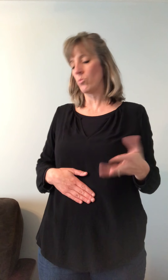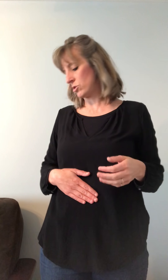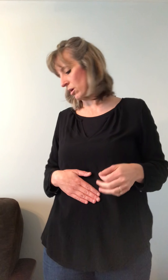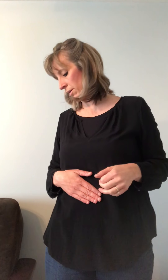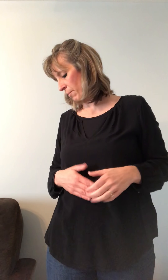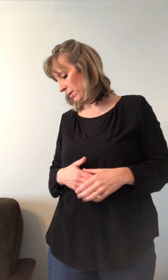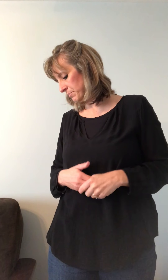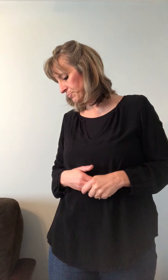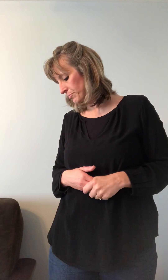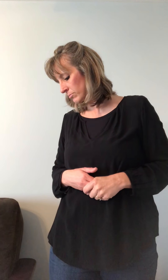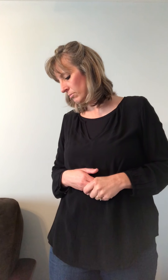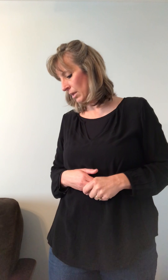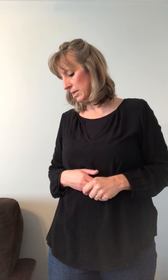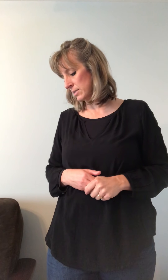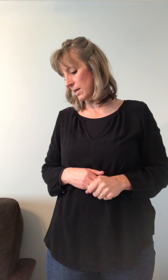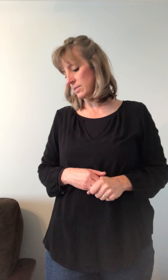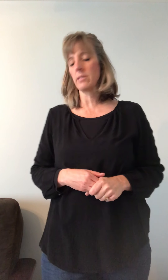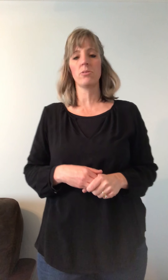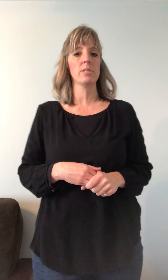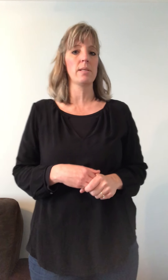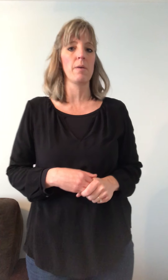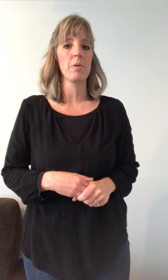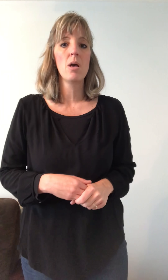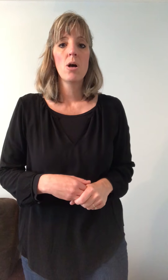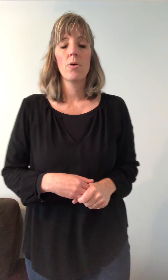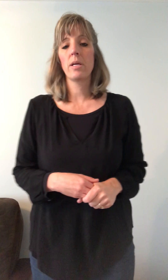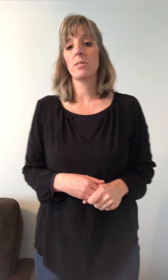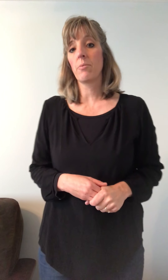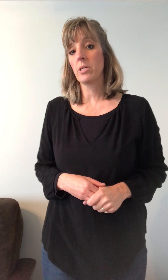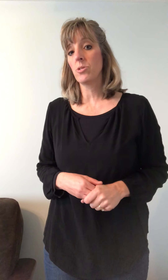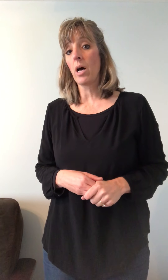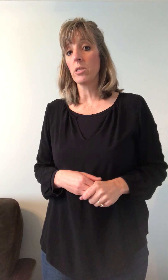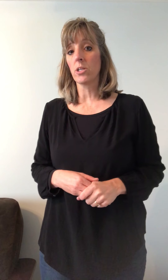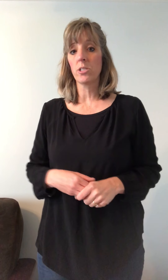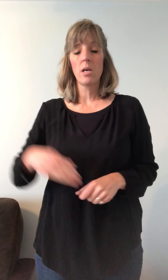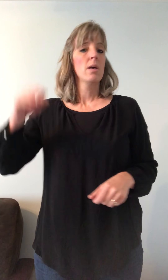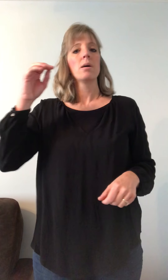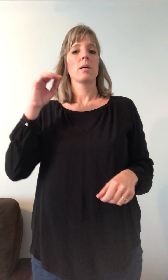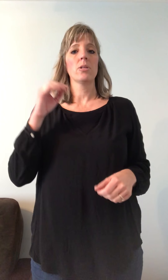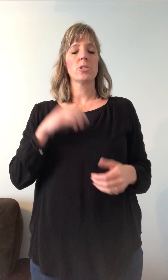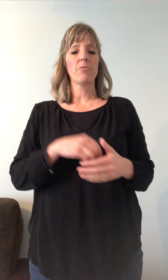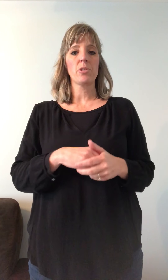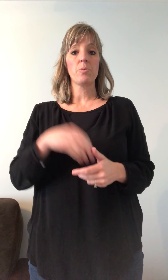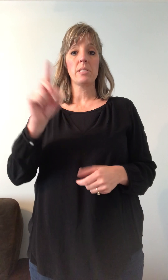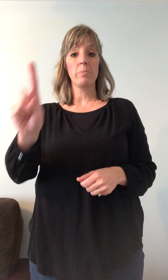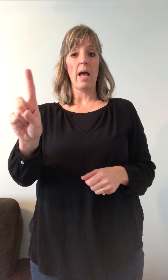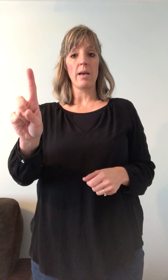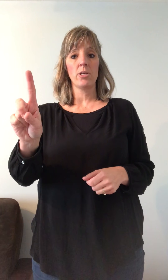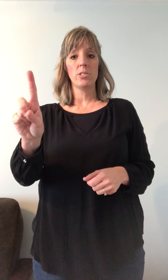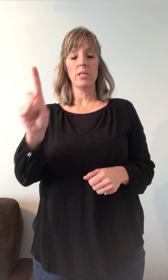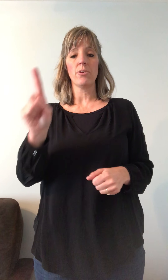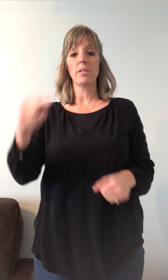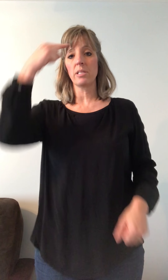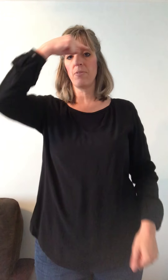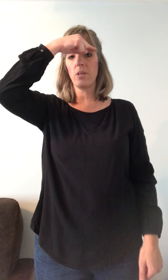what you're talking about. Because a lot of signs are the same. Okay, so now we're going to do colors. Colors, first one is black. You take your index finger